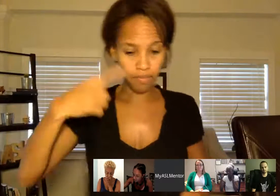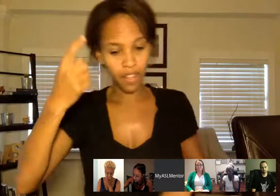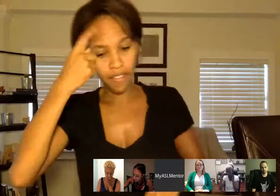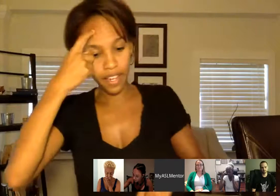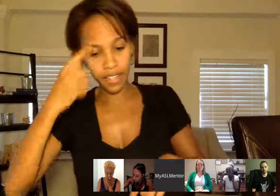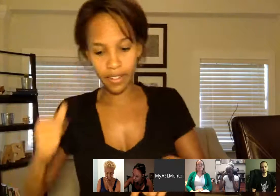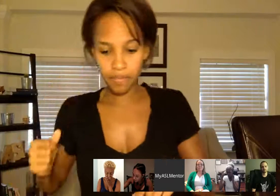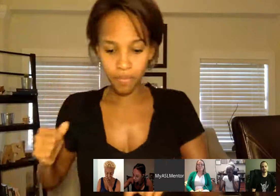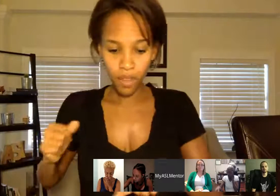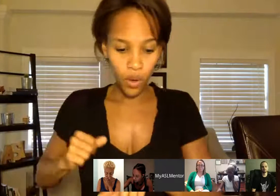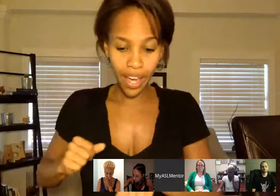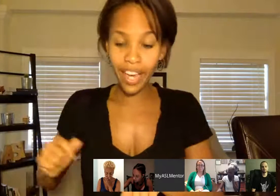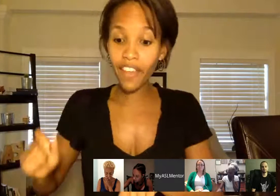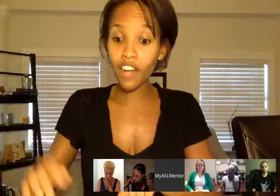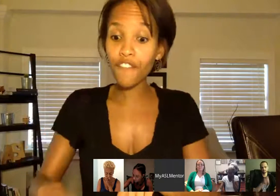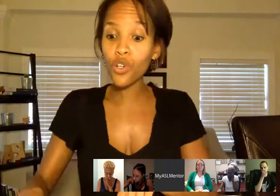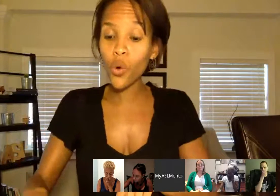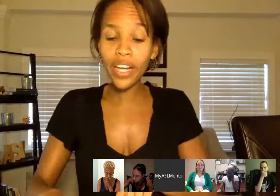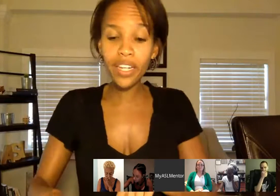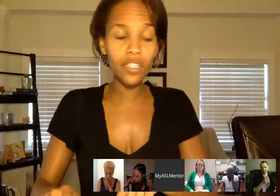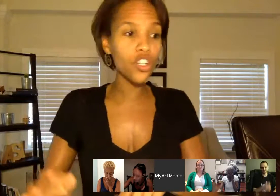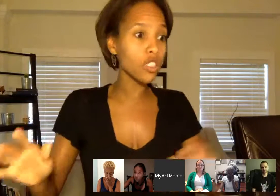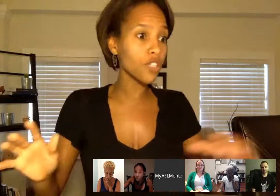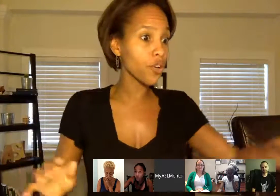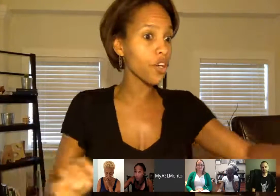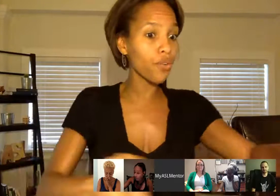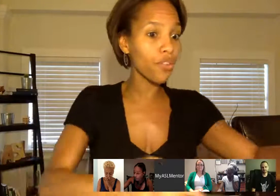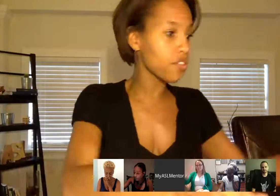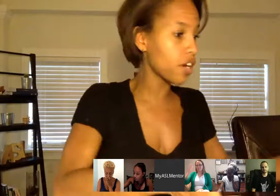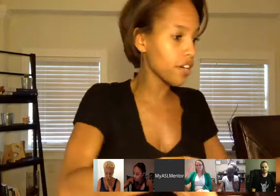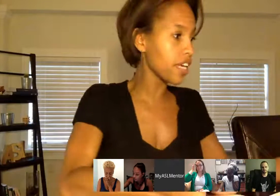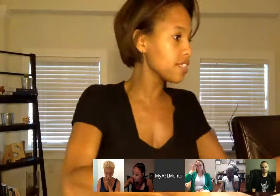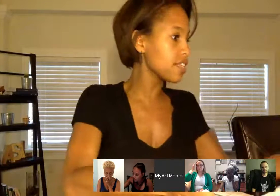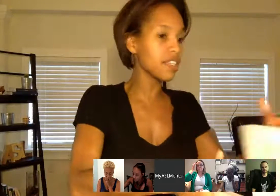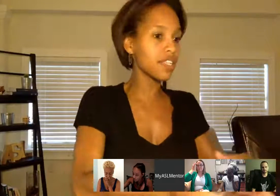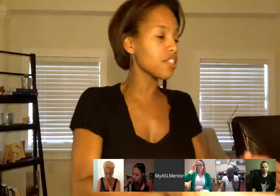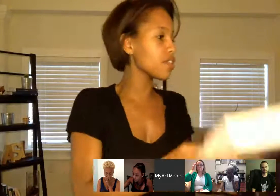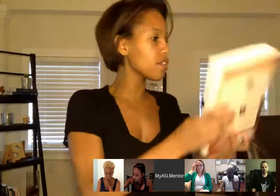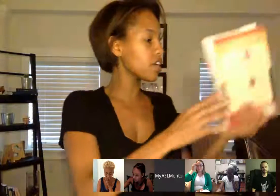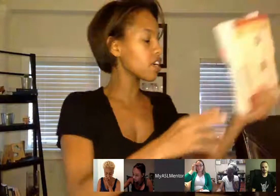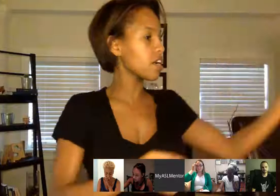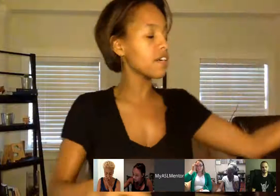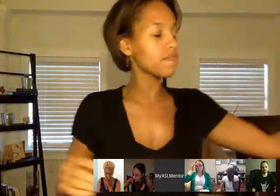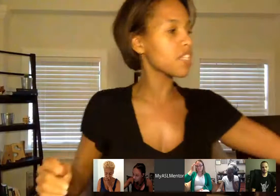Brain, think. Okay, and then a few quick notes before we go into this